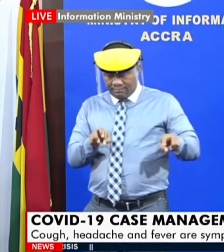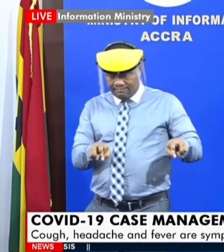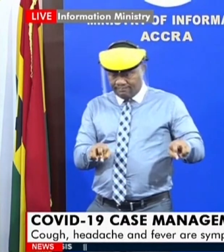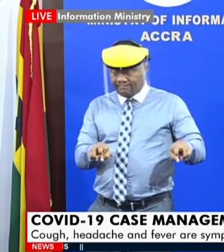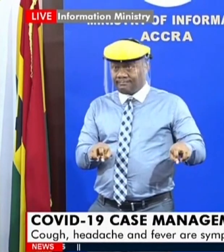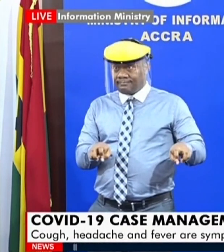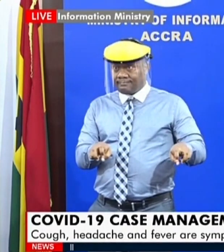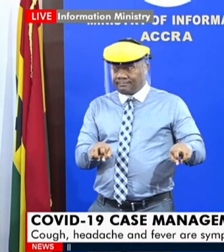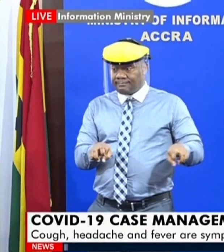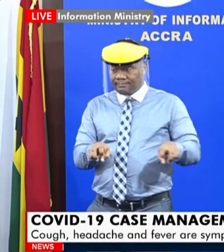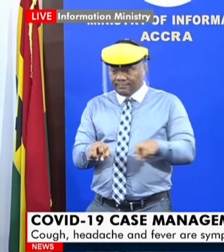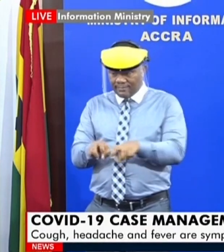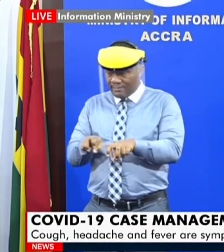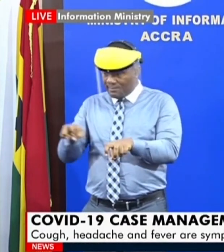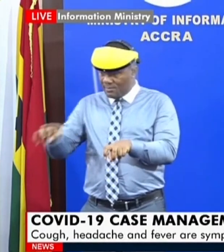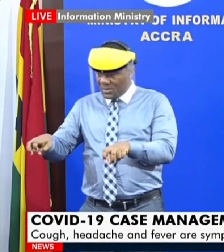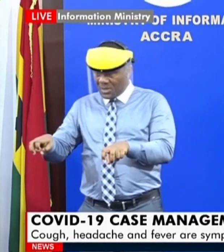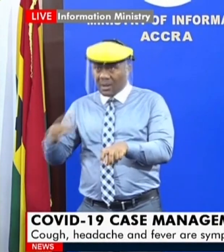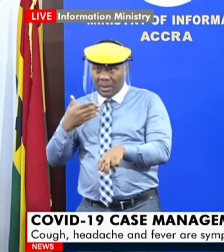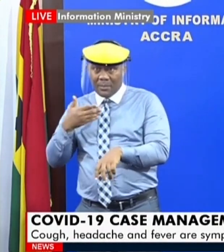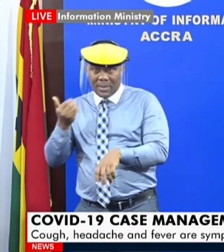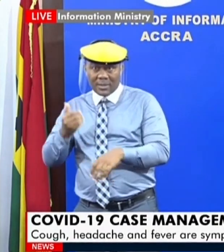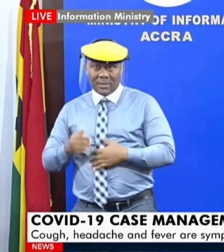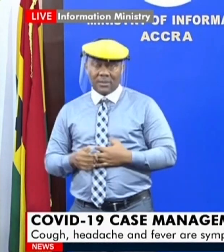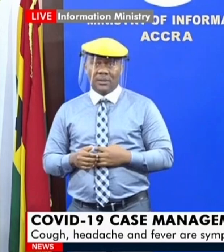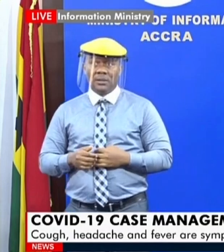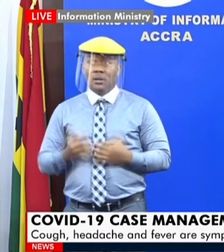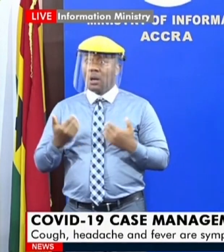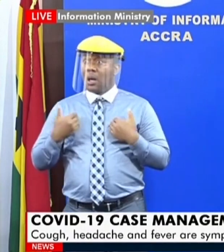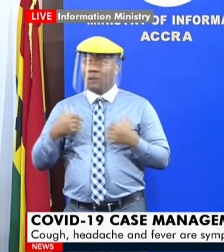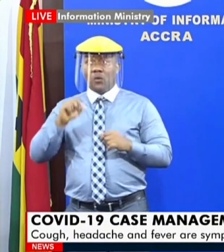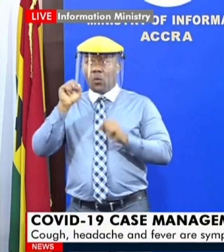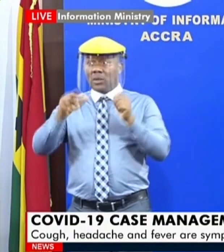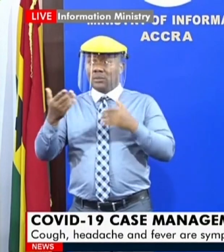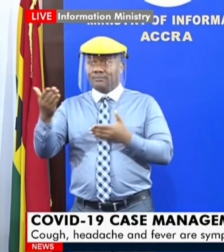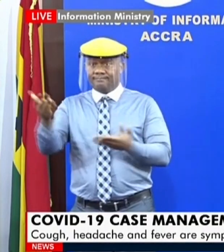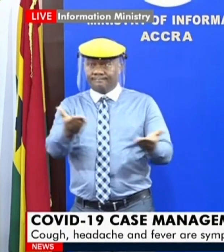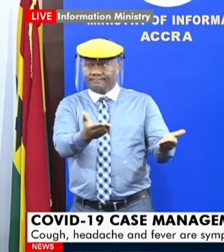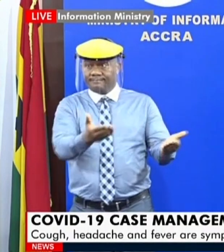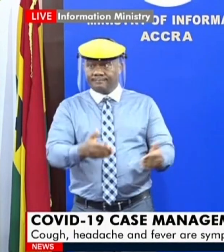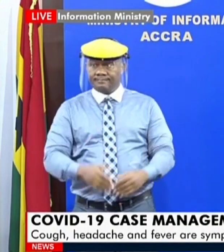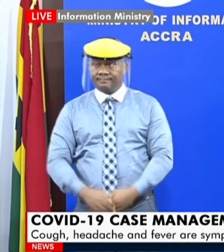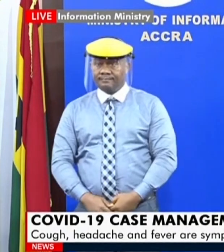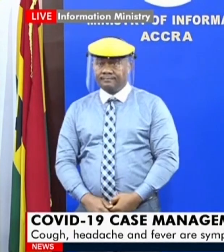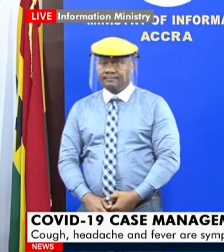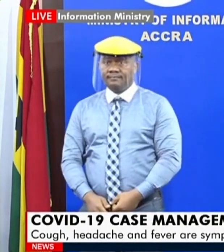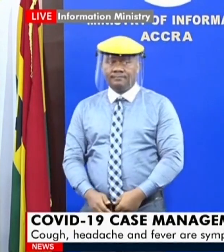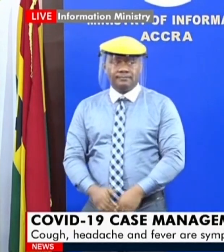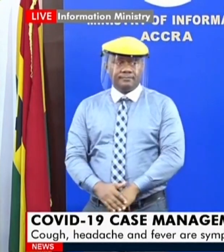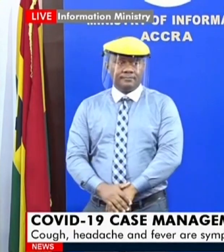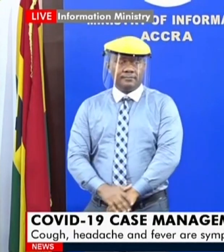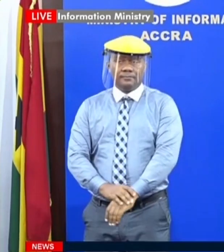then it allows you to determine your maximum number. Colleagues, if there are questions, please rise to the microphone at this point in time.